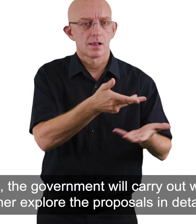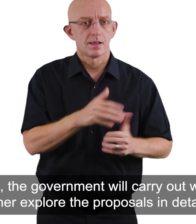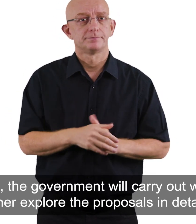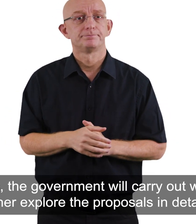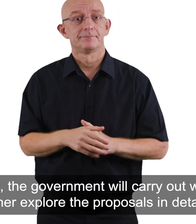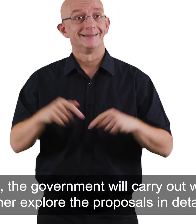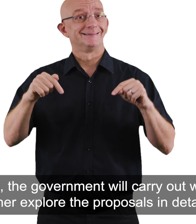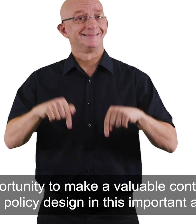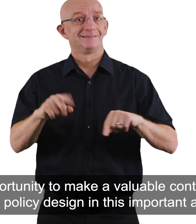detail.